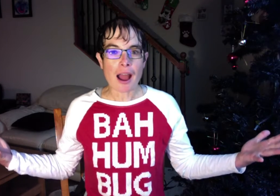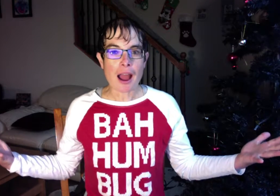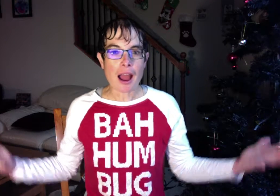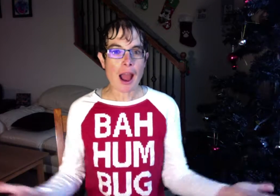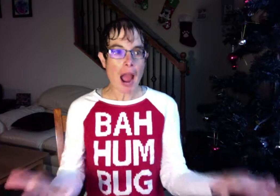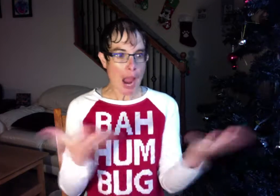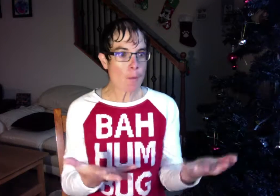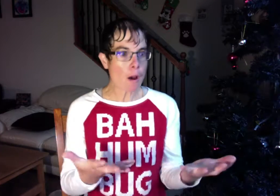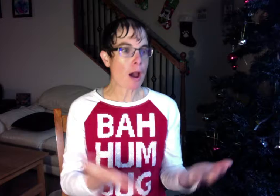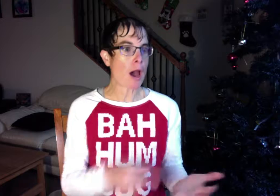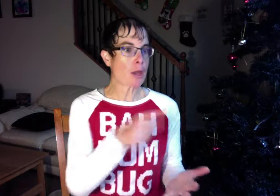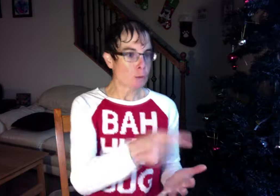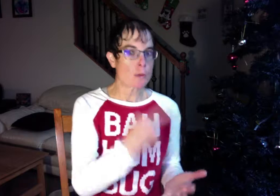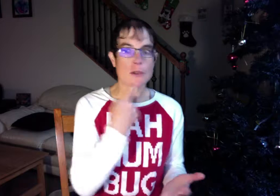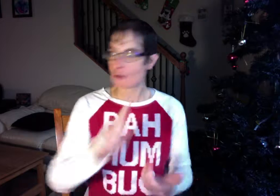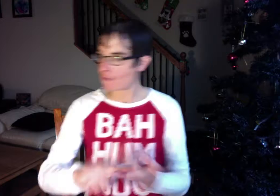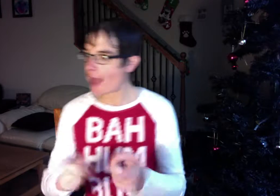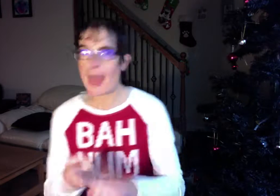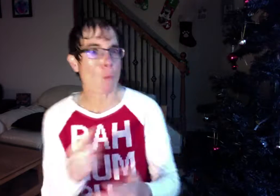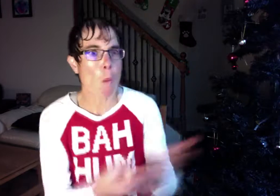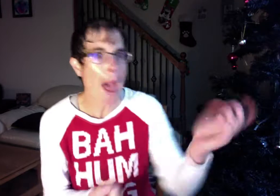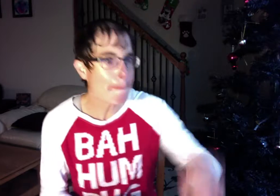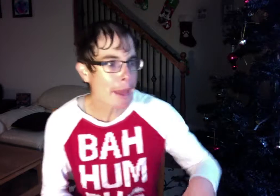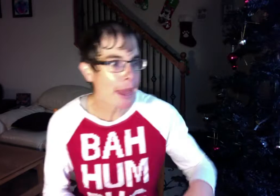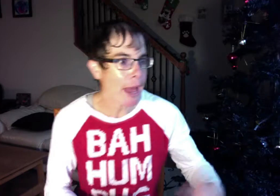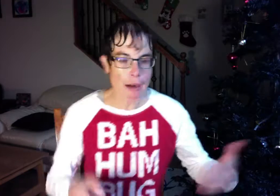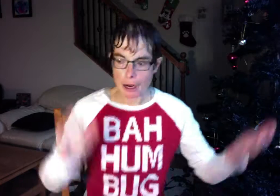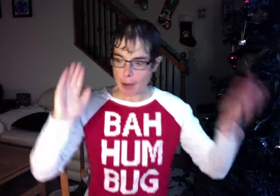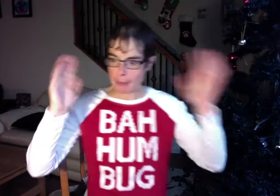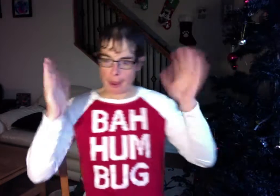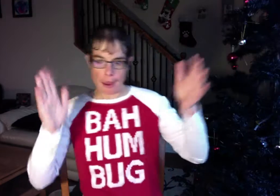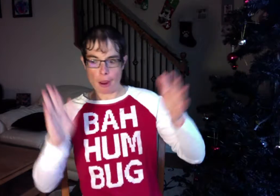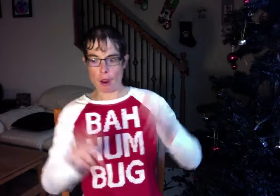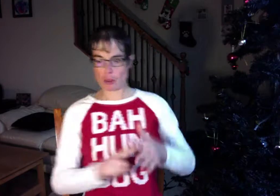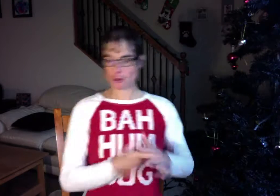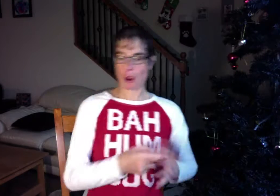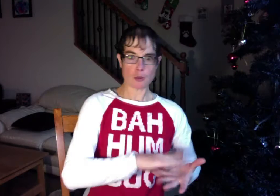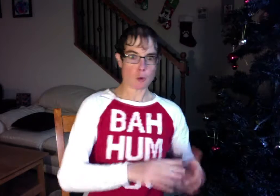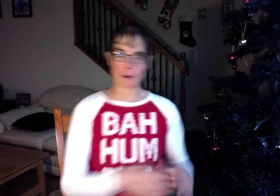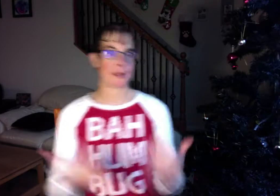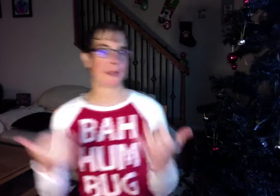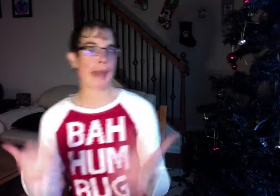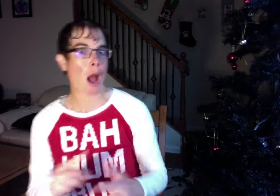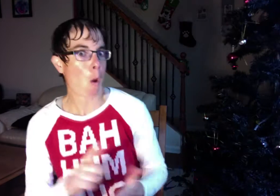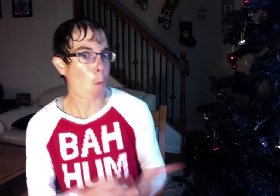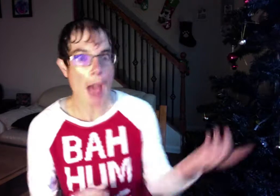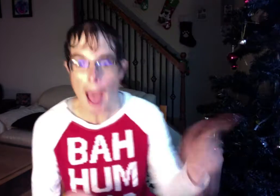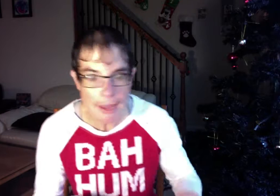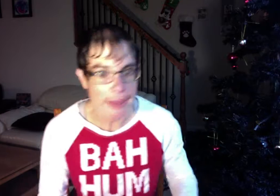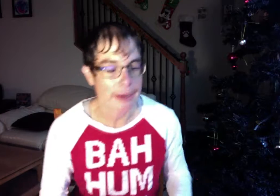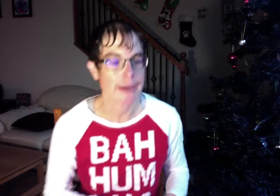Jelly something you noticed. Compare and contrast Lily from the beginning of the story, the page before, to now. Peanut Butter tell